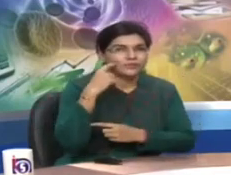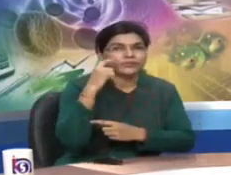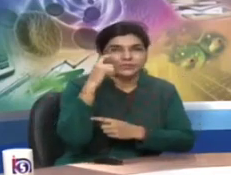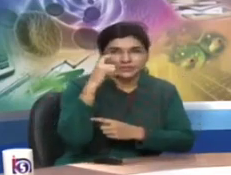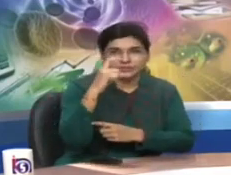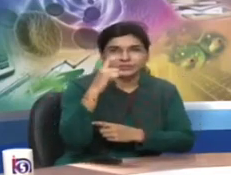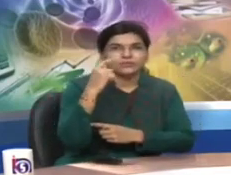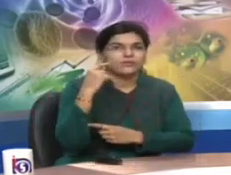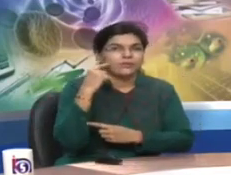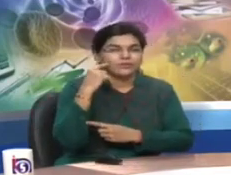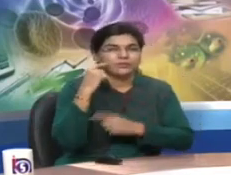know